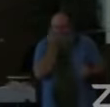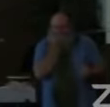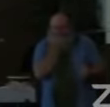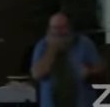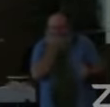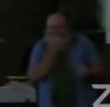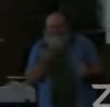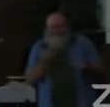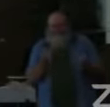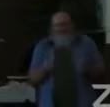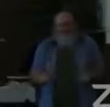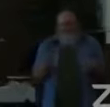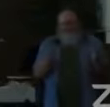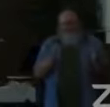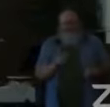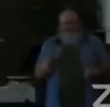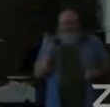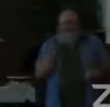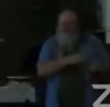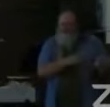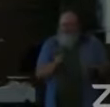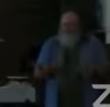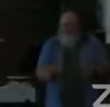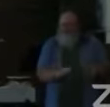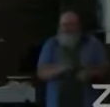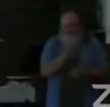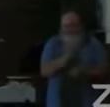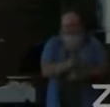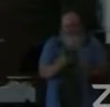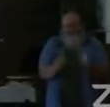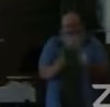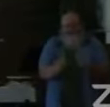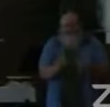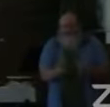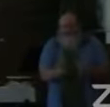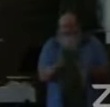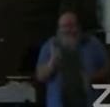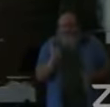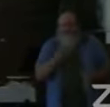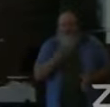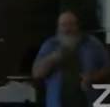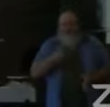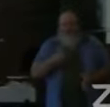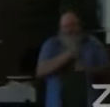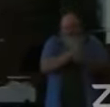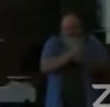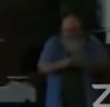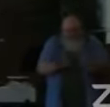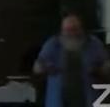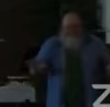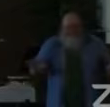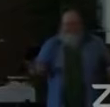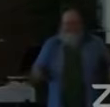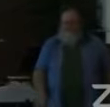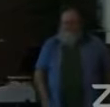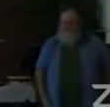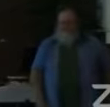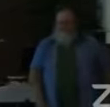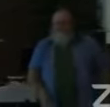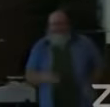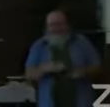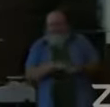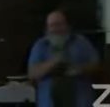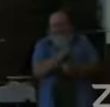But when we're doing the right thing, we have peace with the authorities. At work, if you do the right thing, you don't have to worry about getting in trouble with your